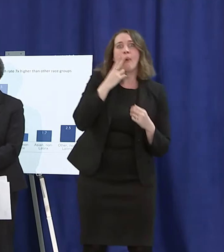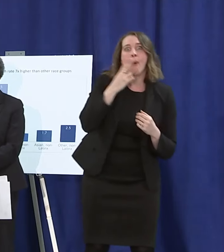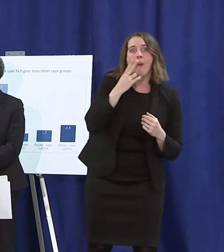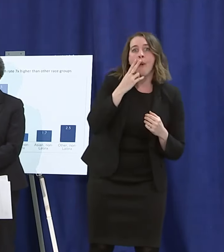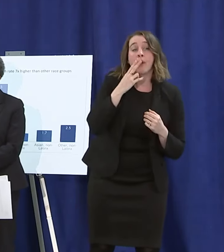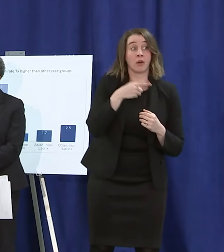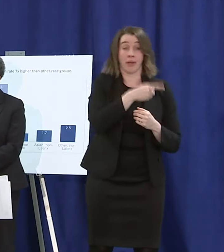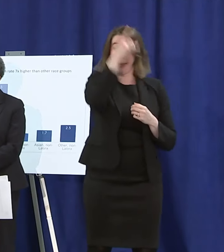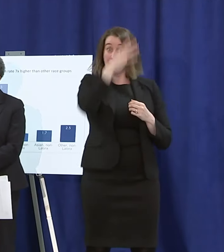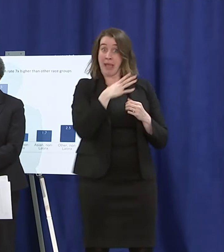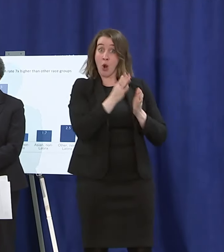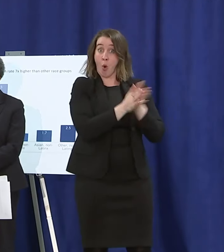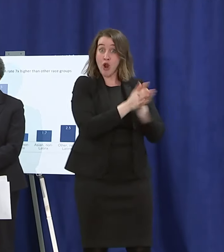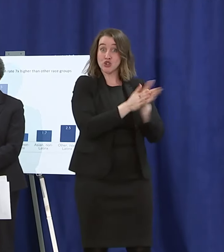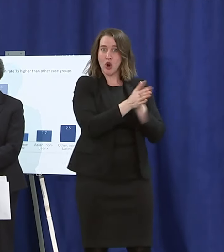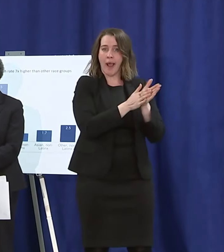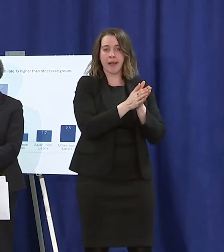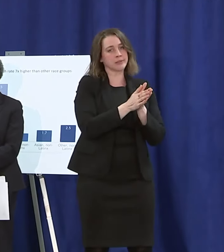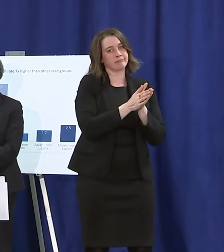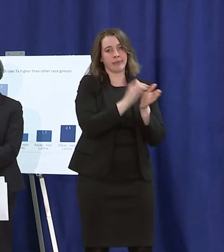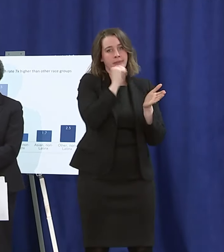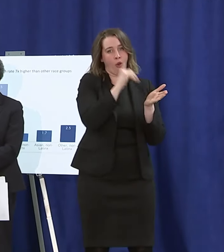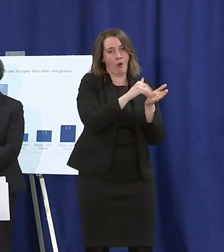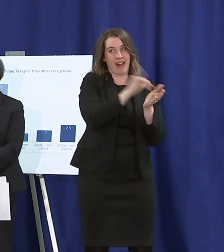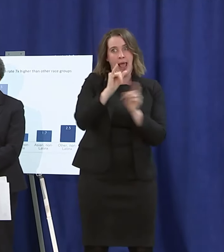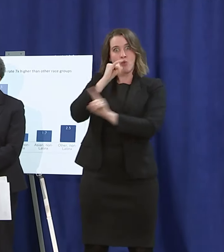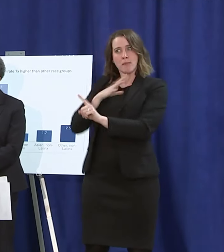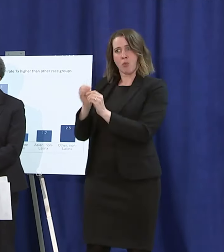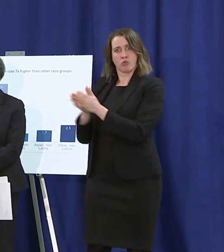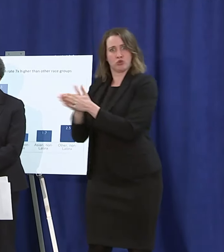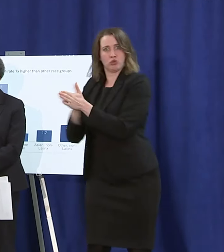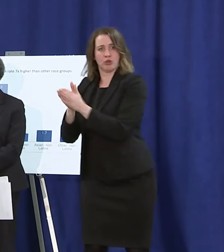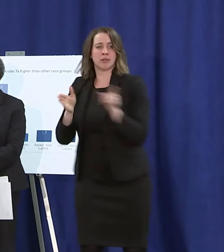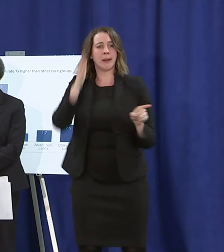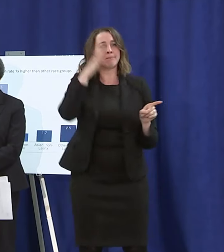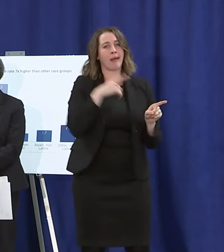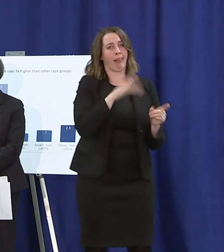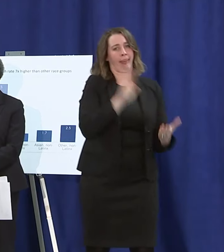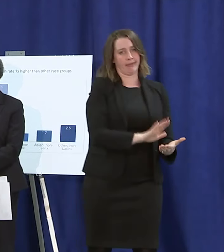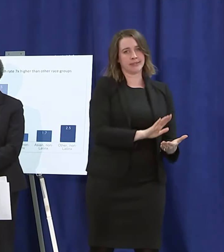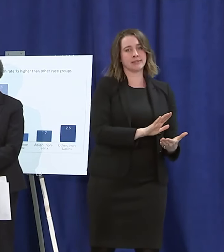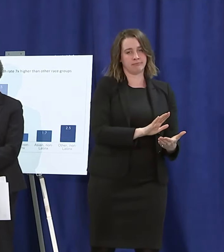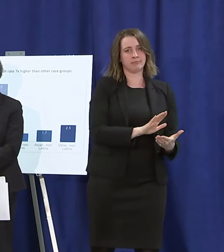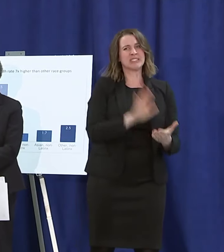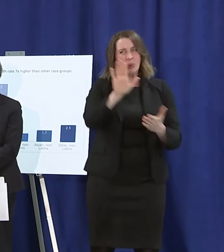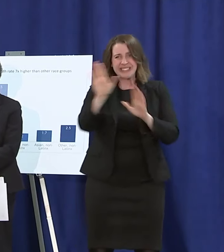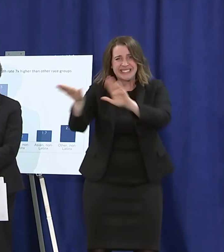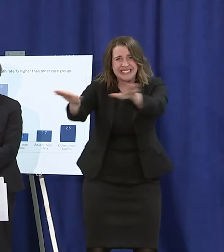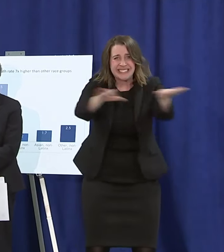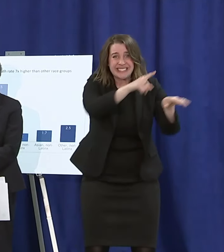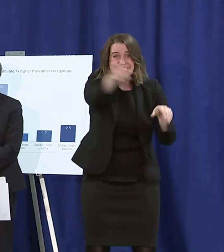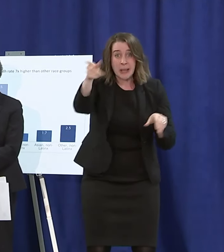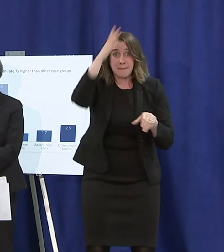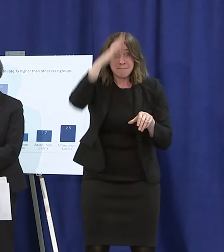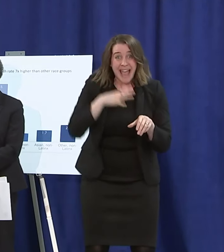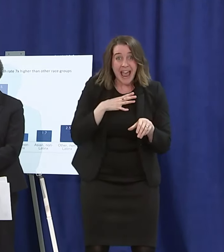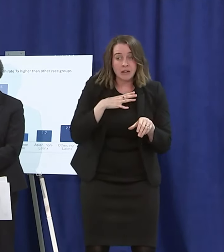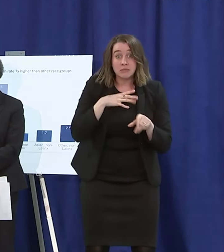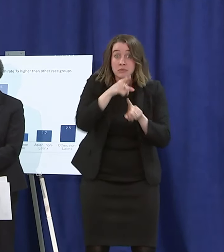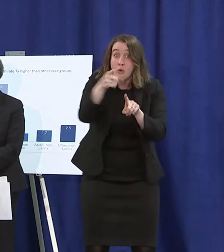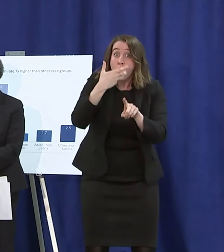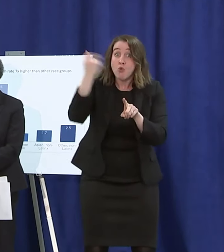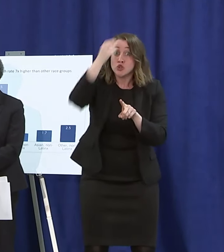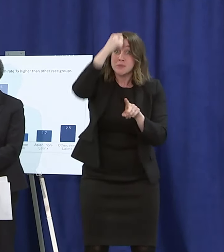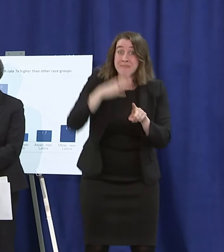use soap than women. We'll talk more about this, but I think it's important for men, and especially older men, to hear this, and for